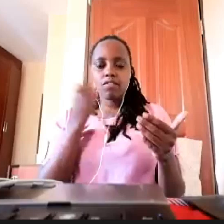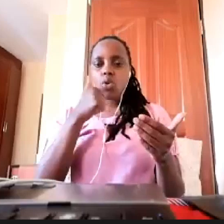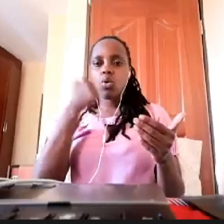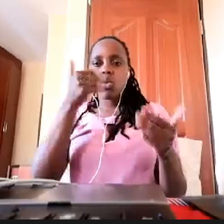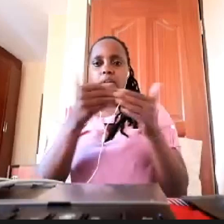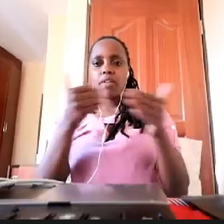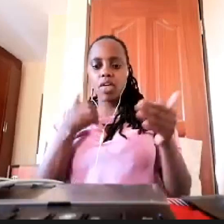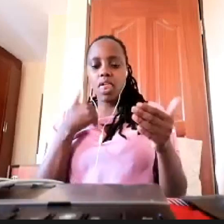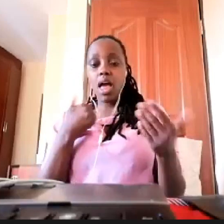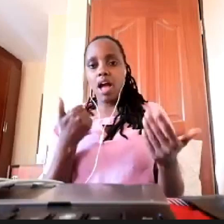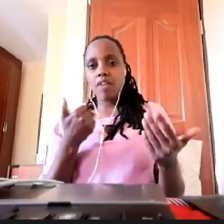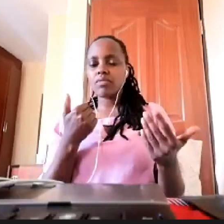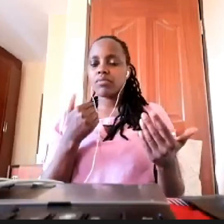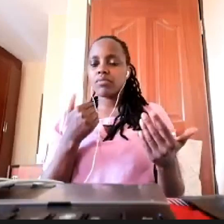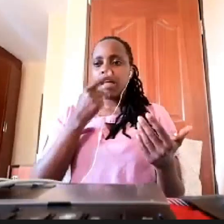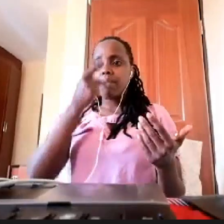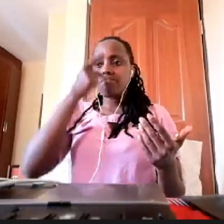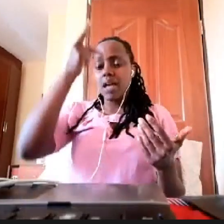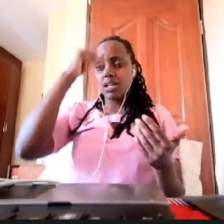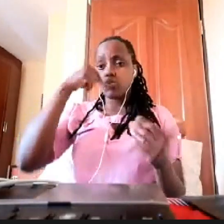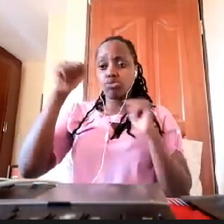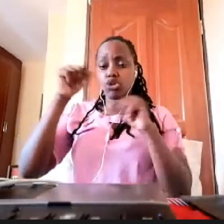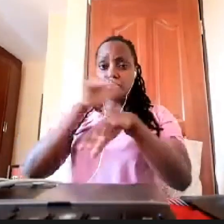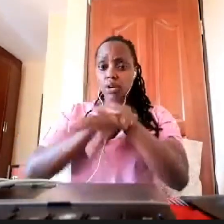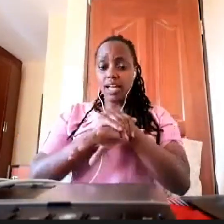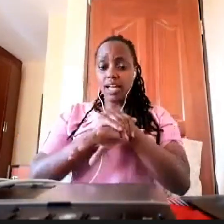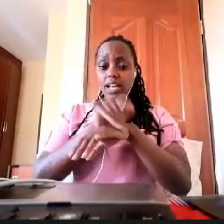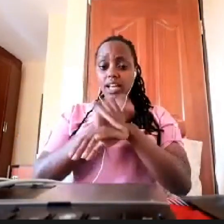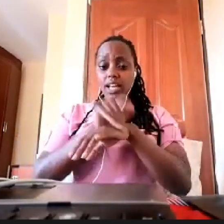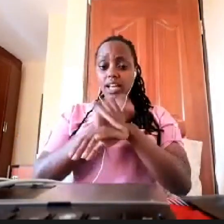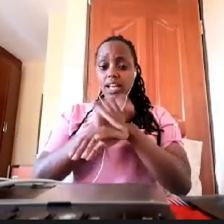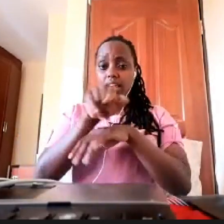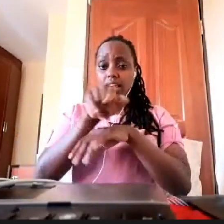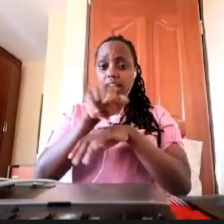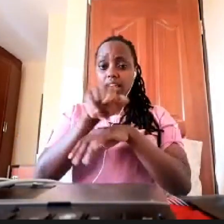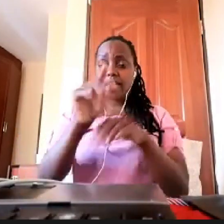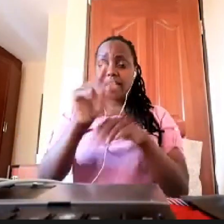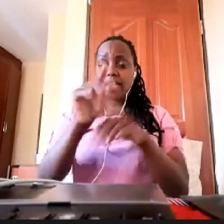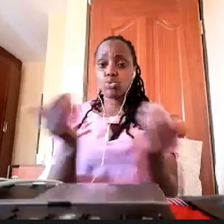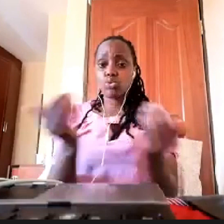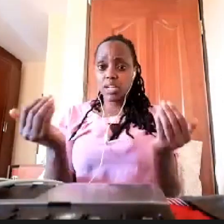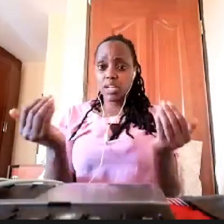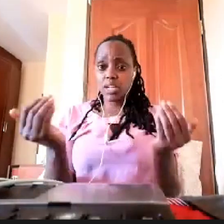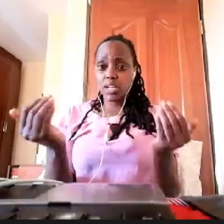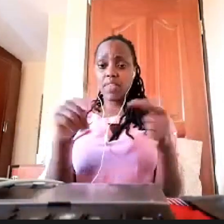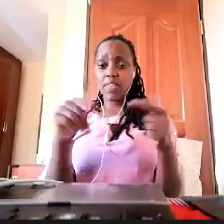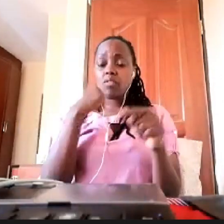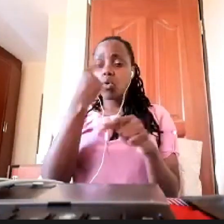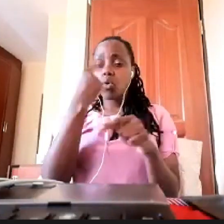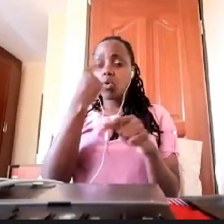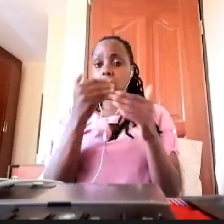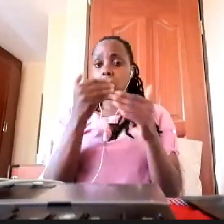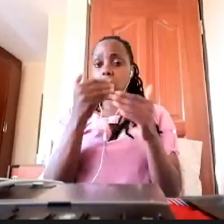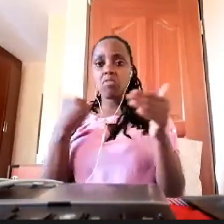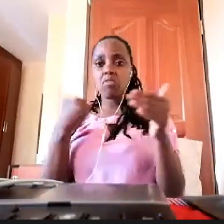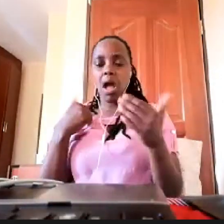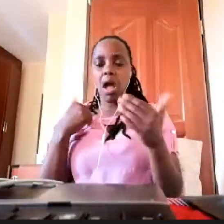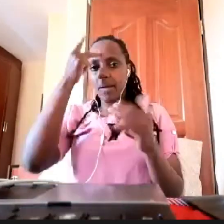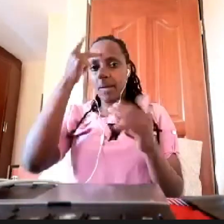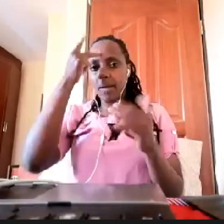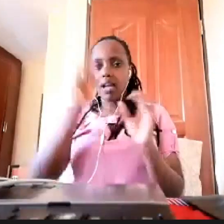still parents, traceable parents, and from the children themselves, those that did not have parents